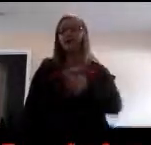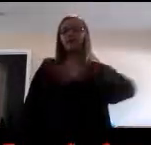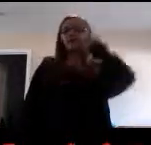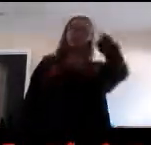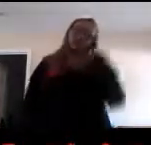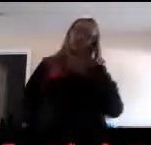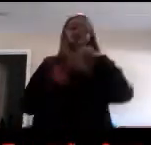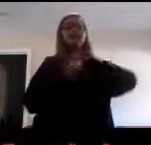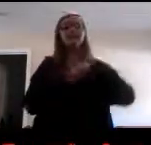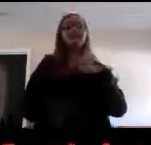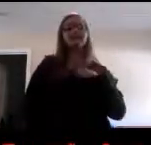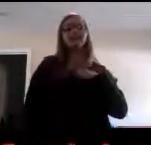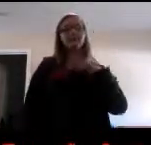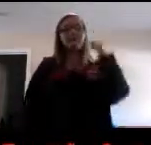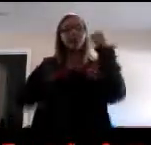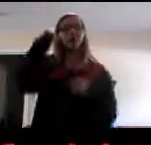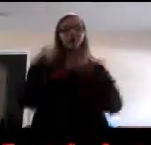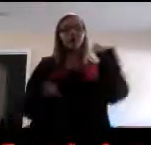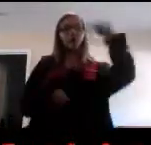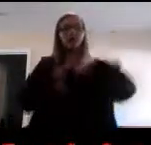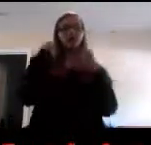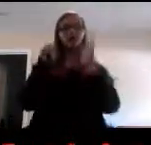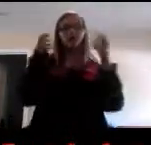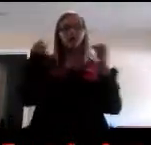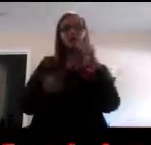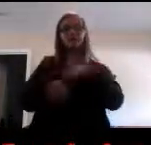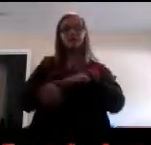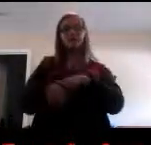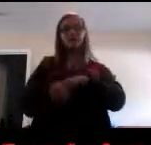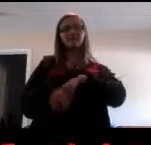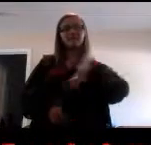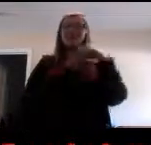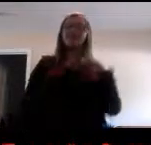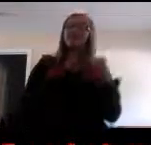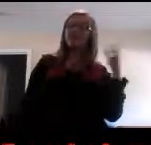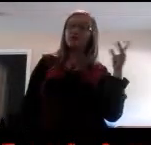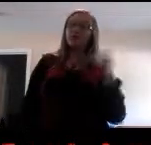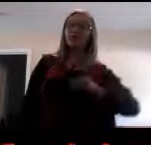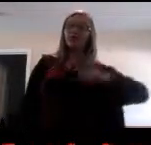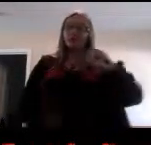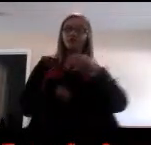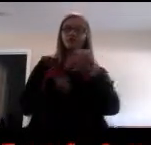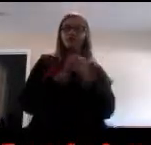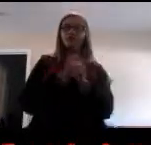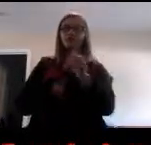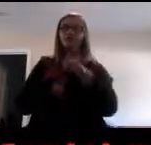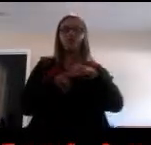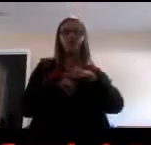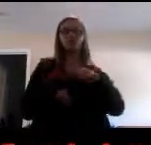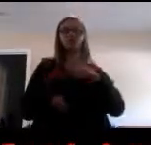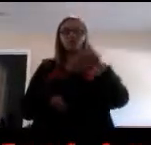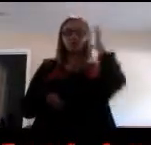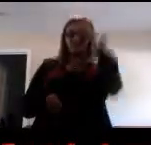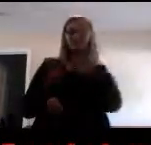You fell asleep in my car, I drove the whole time But that's okay, I'll just avoid the whole so you sleep